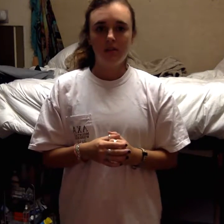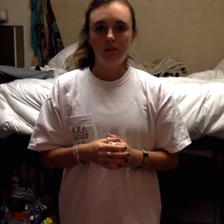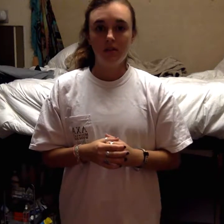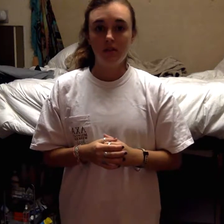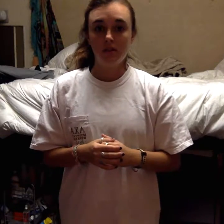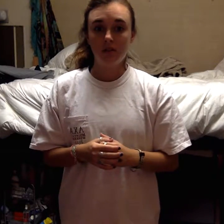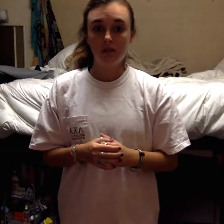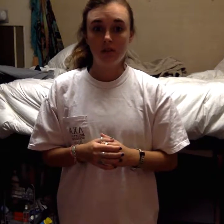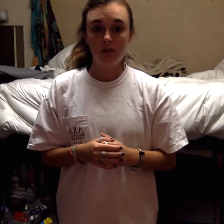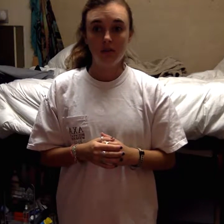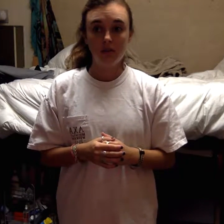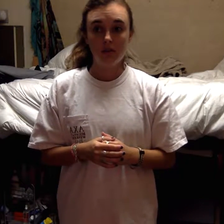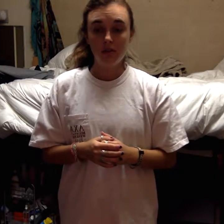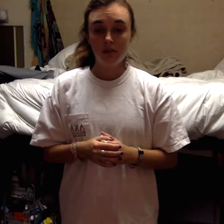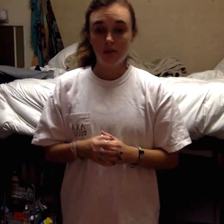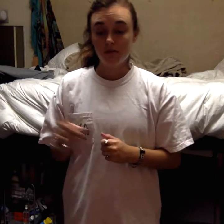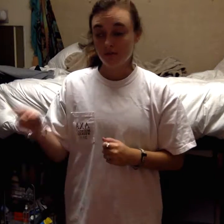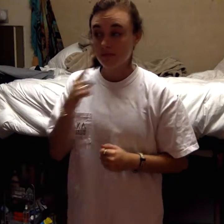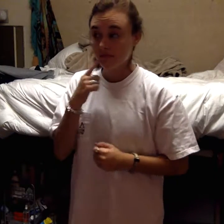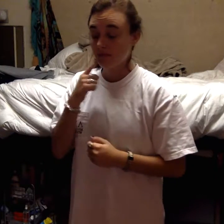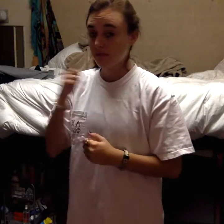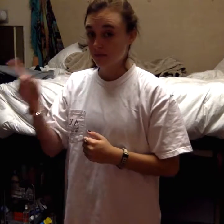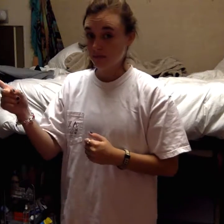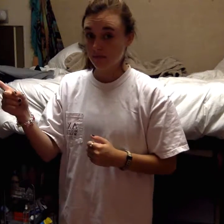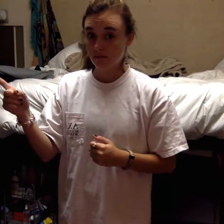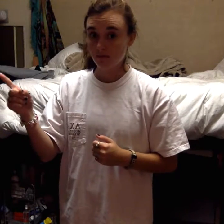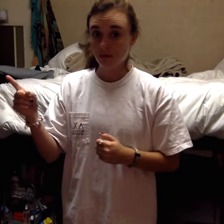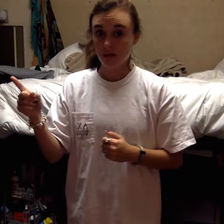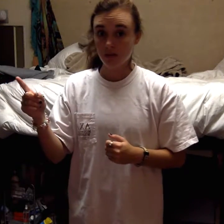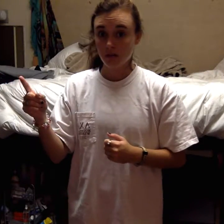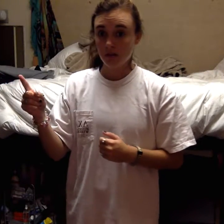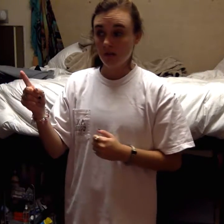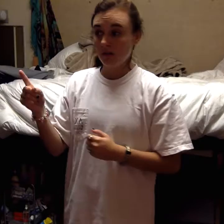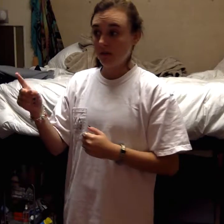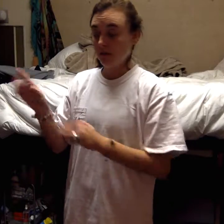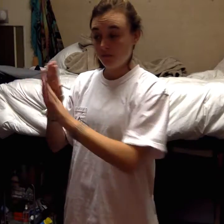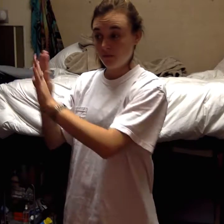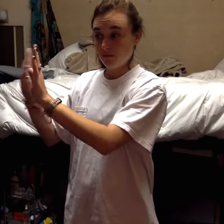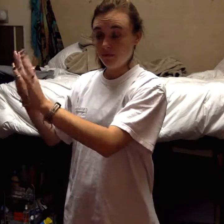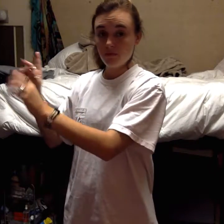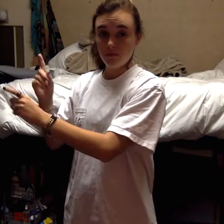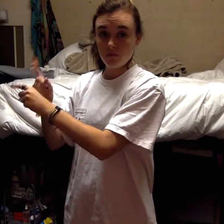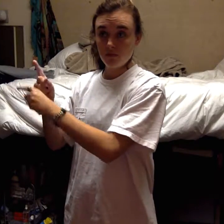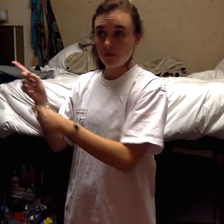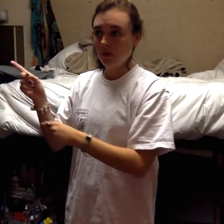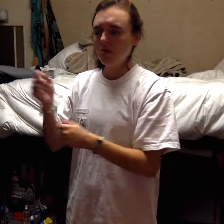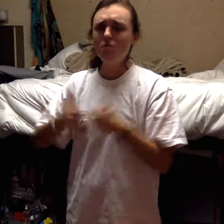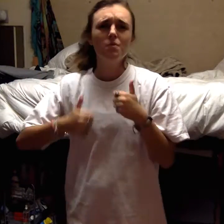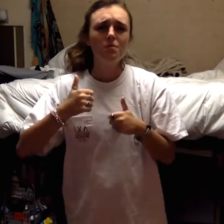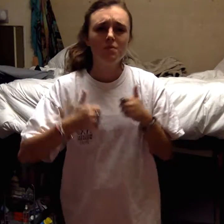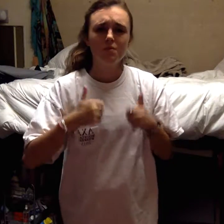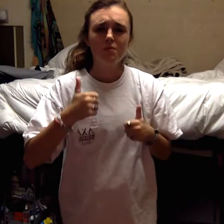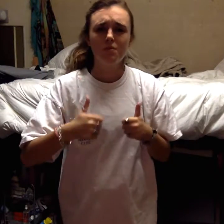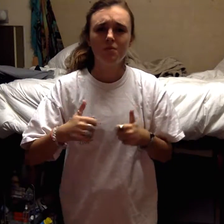those views that I just said. So, would you people like to tell me which is which here?